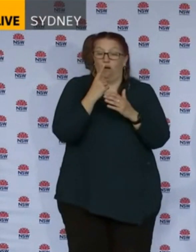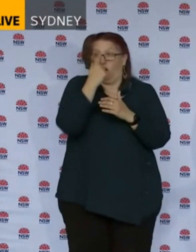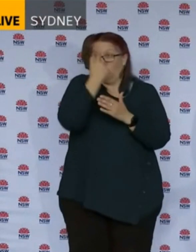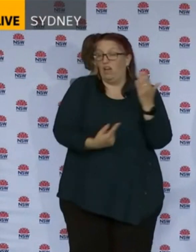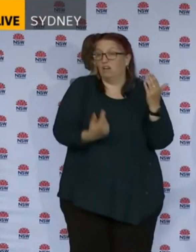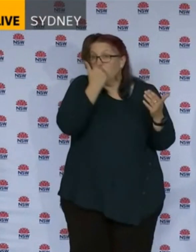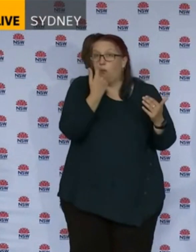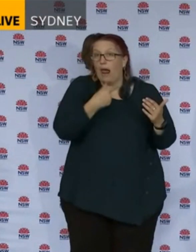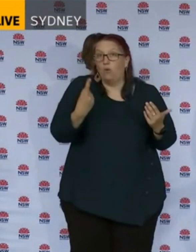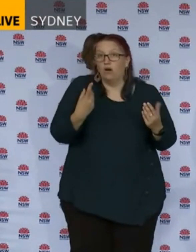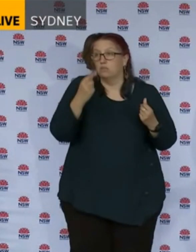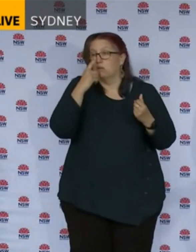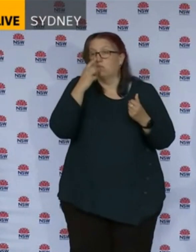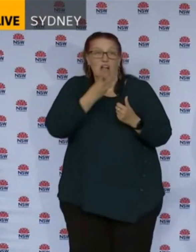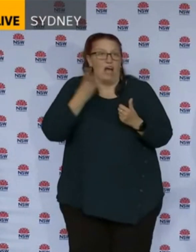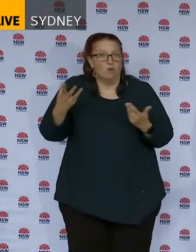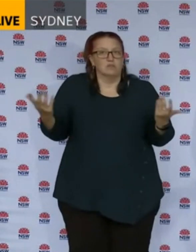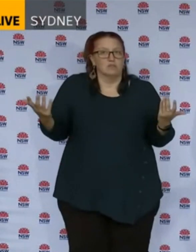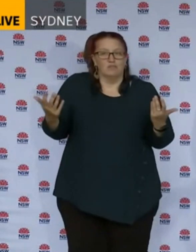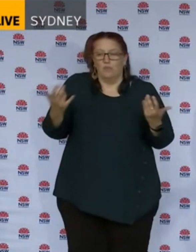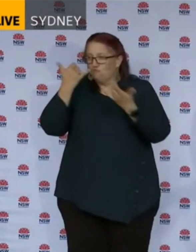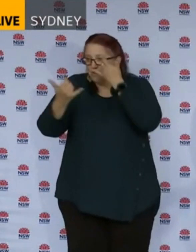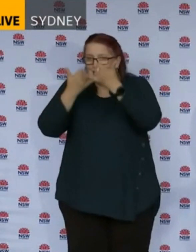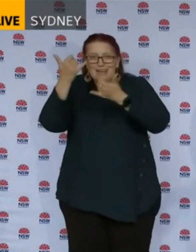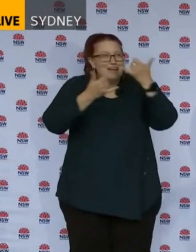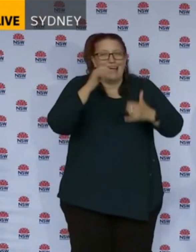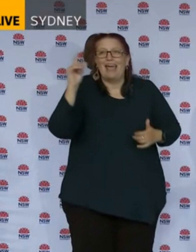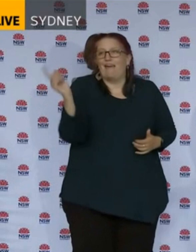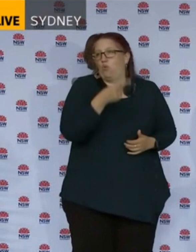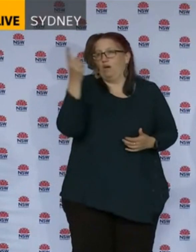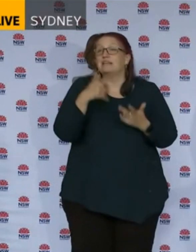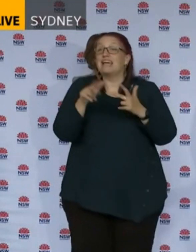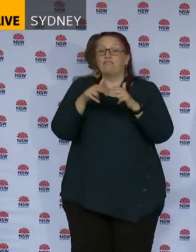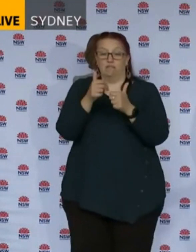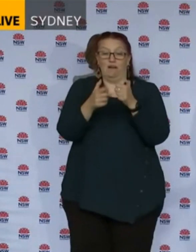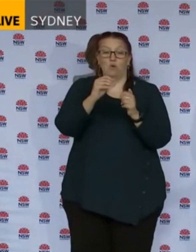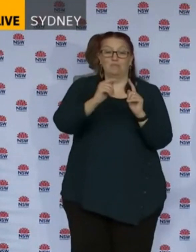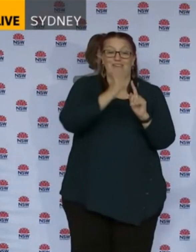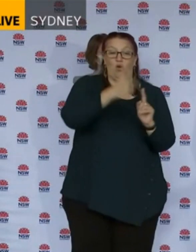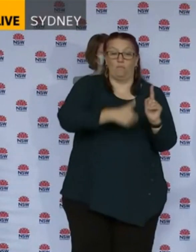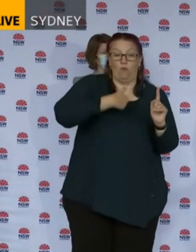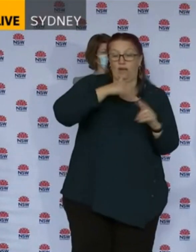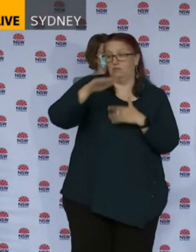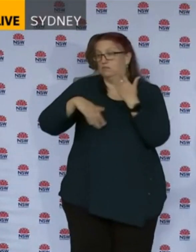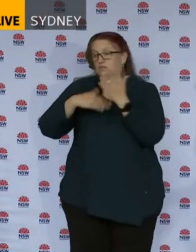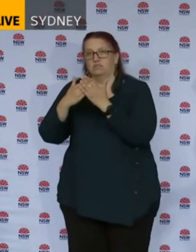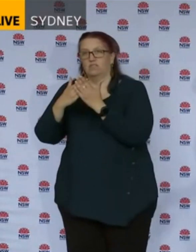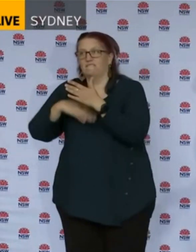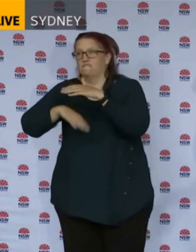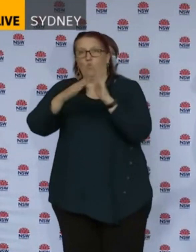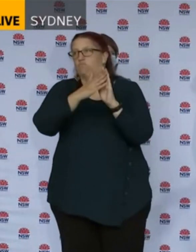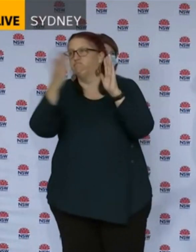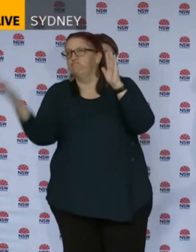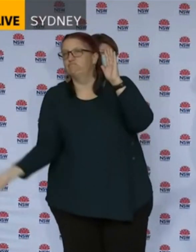clear because if we've texted everyone from 7 o'clock in the morning till that might have been there for the